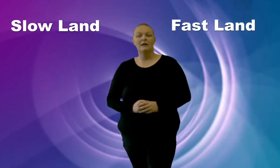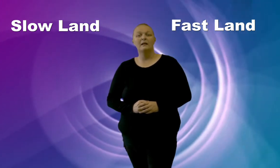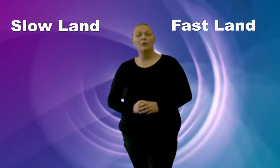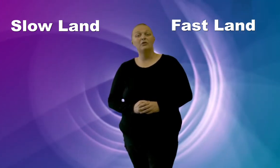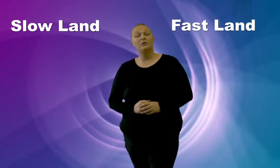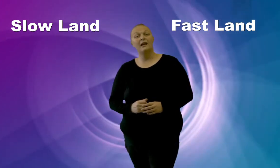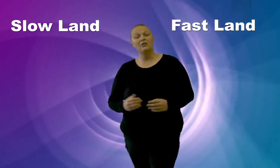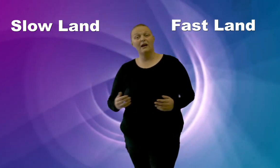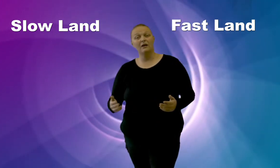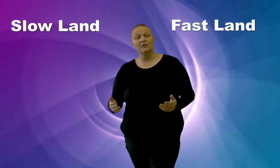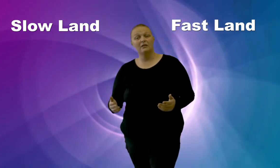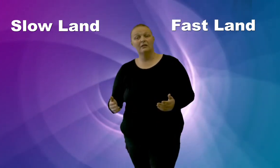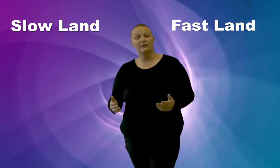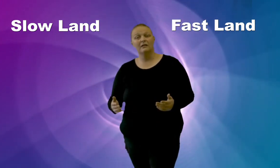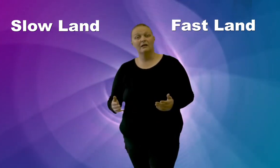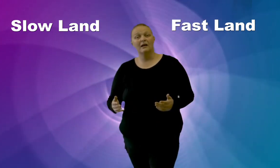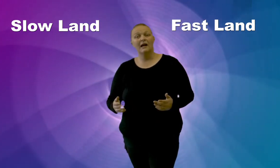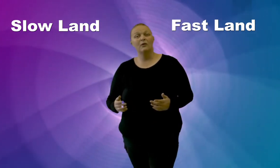Now would you take your character and would